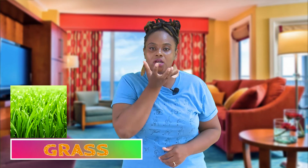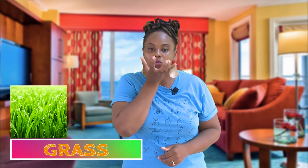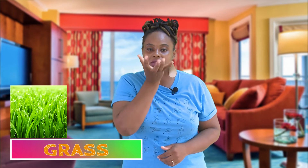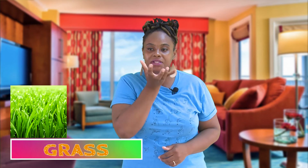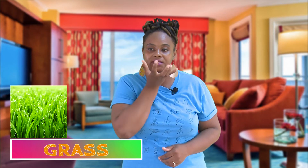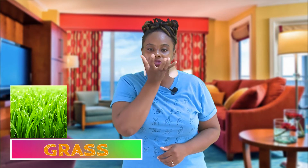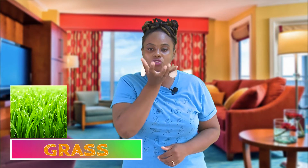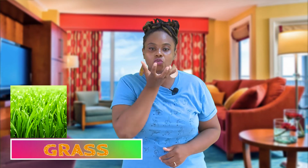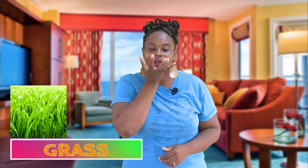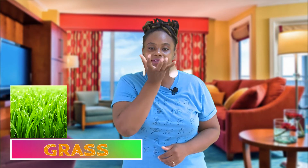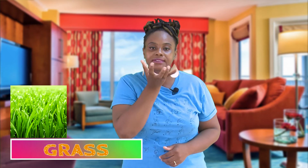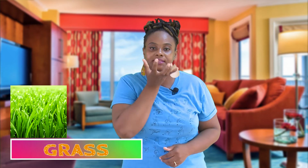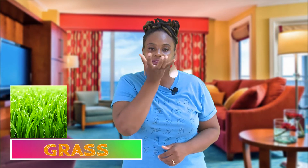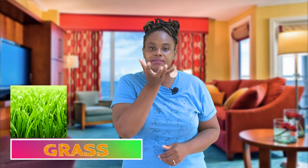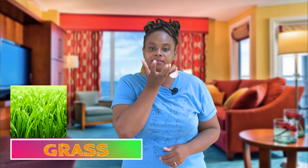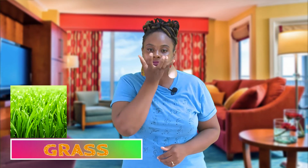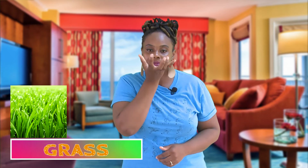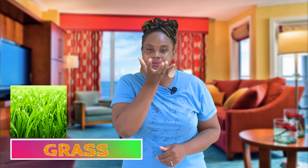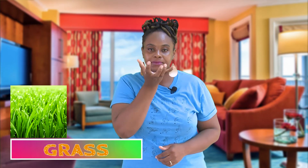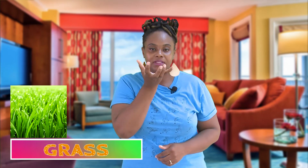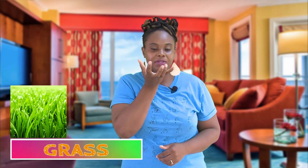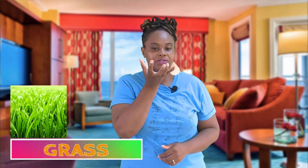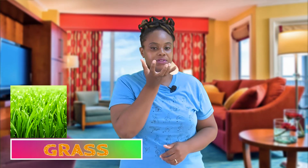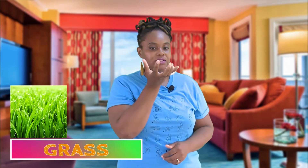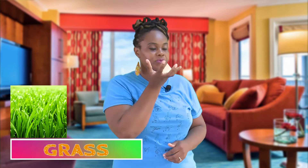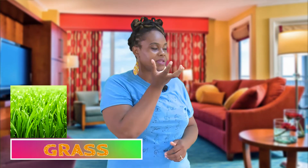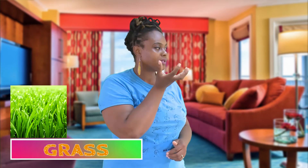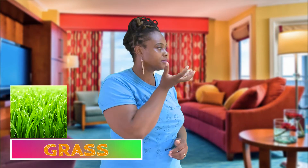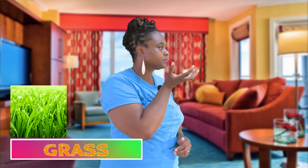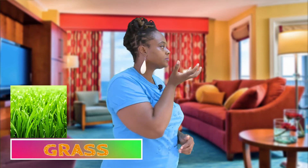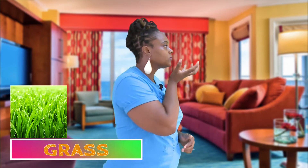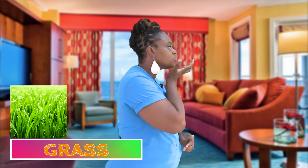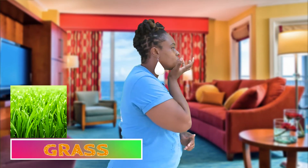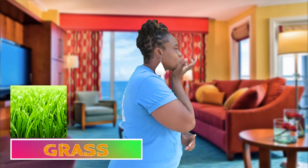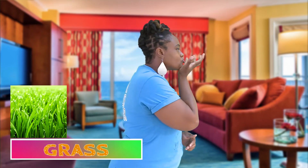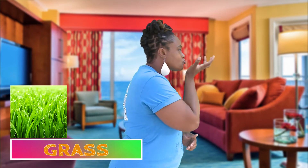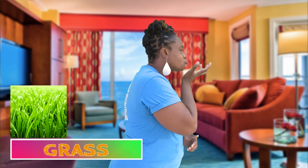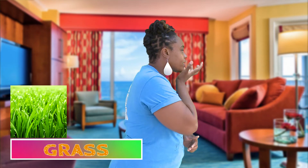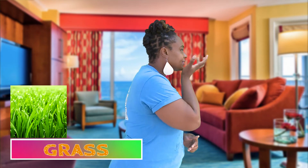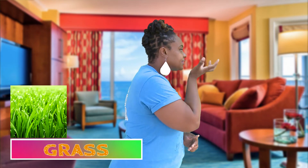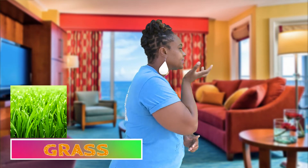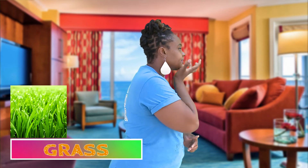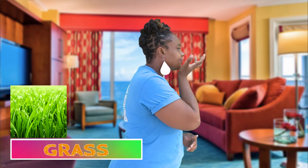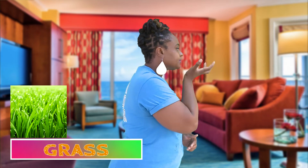it out a bit. Grass. Let me turn this way. Grass.